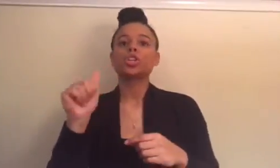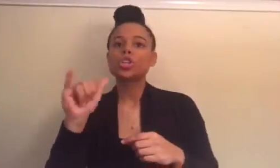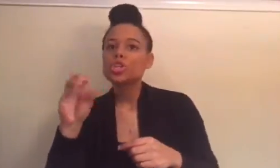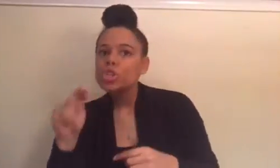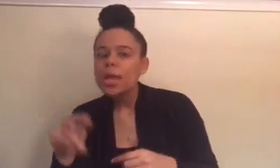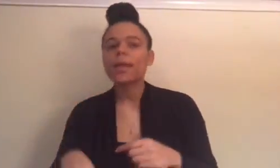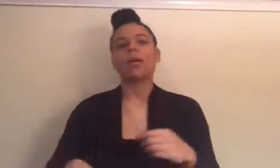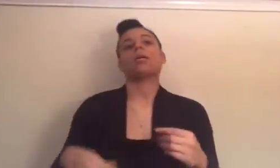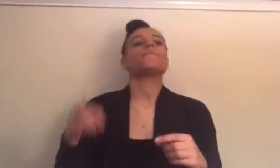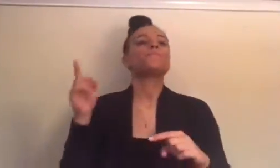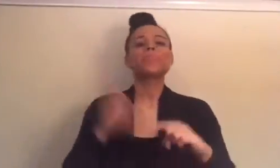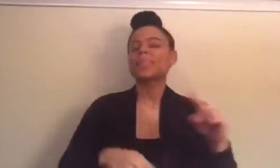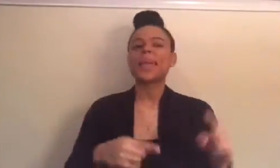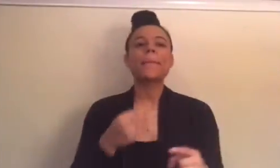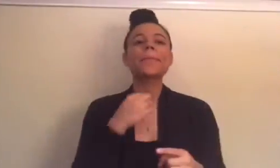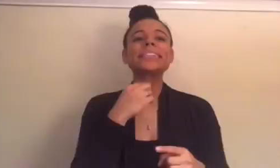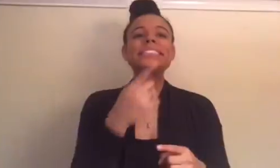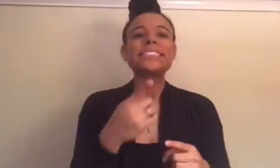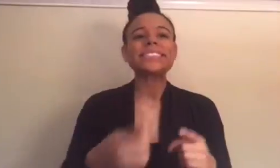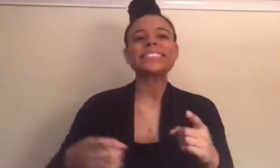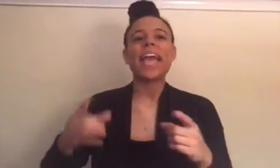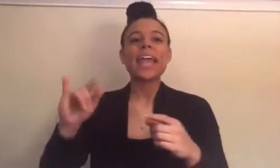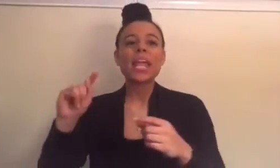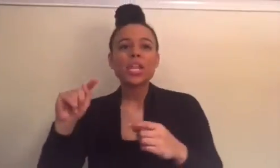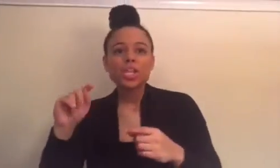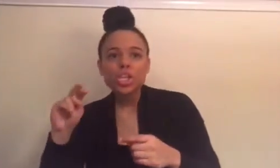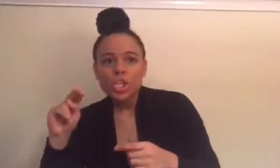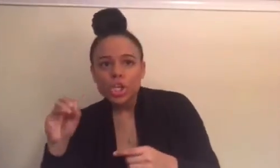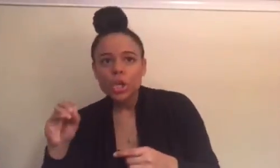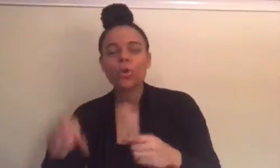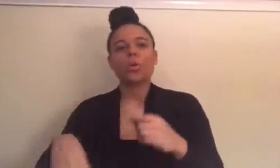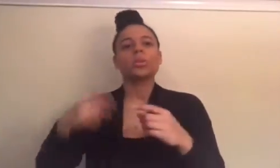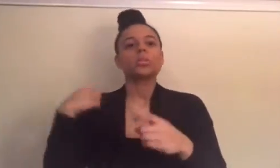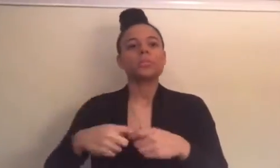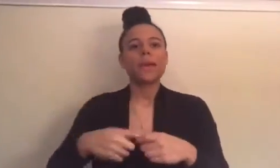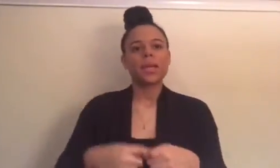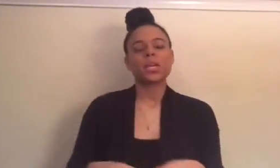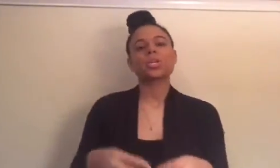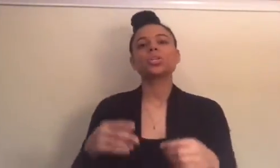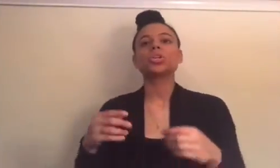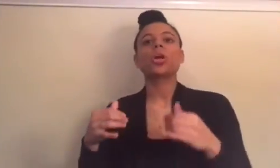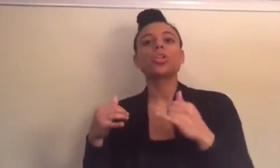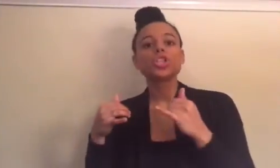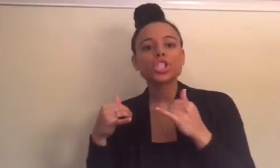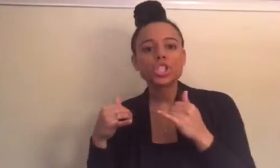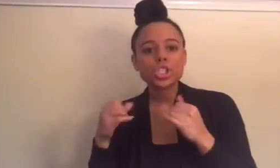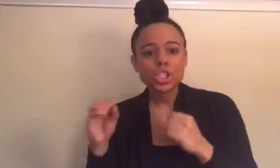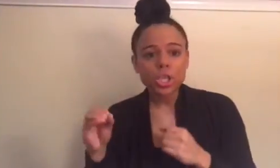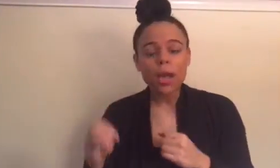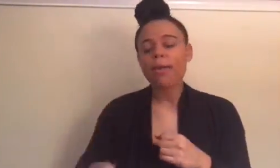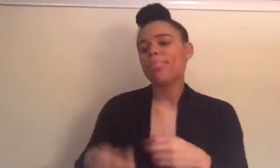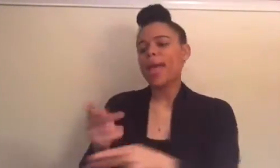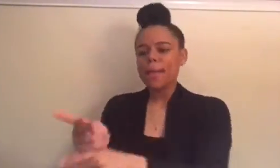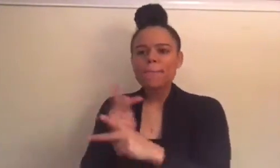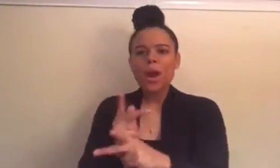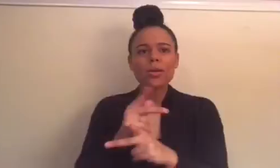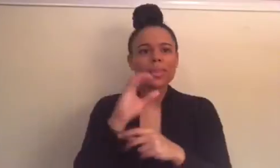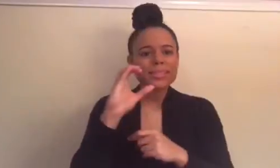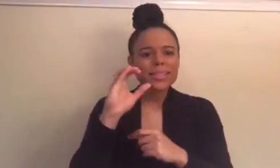sound. So by convention, they created a rule in which they borrowed the ck sound, the k